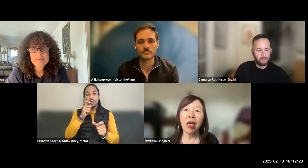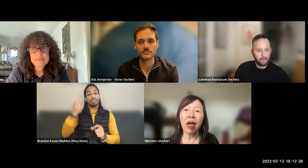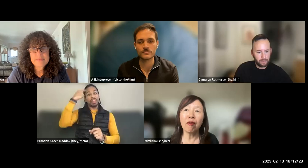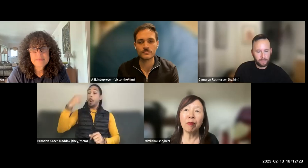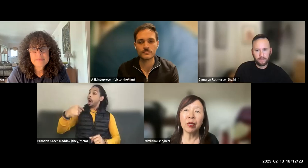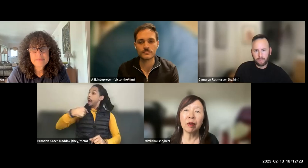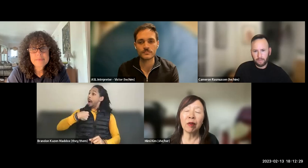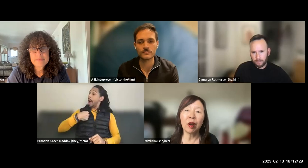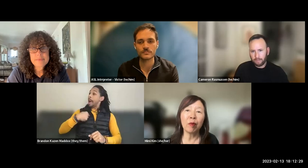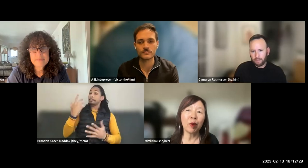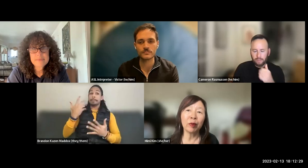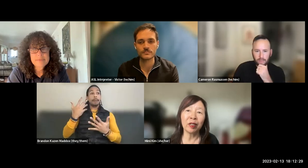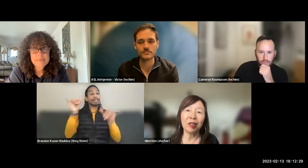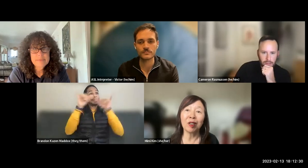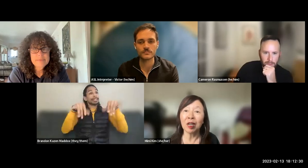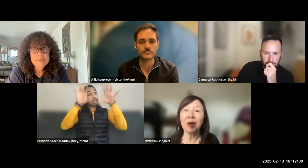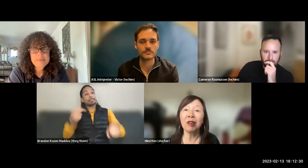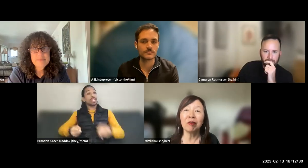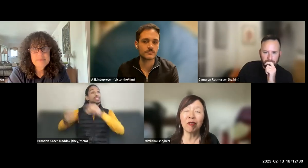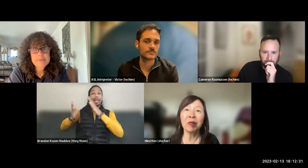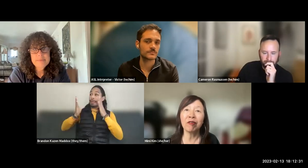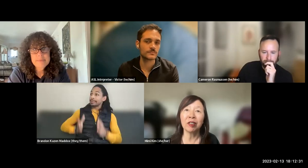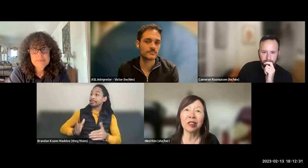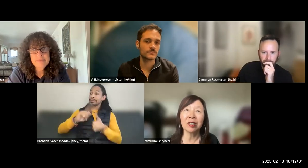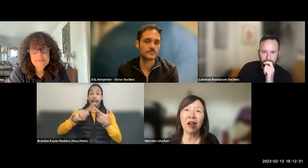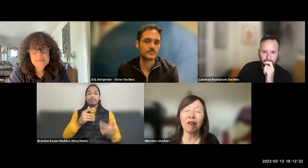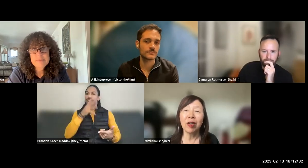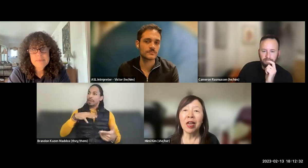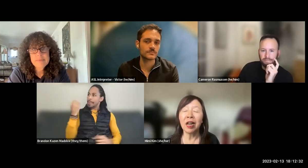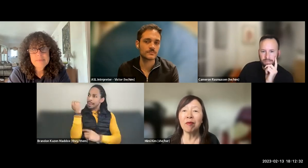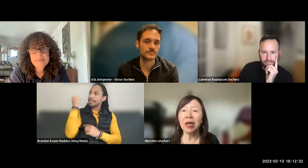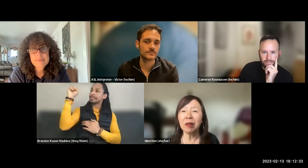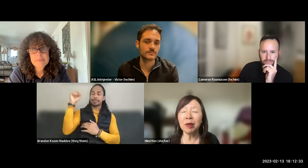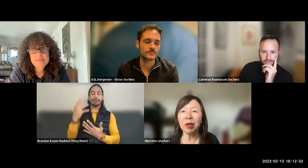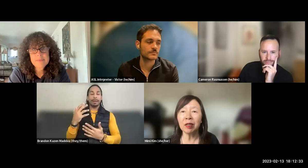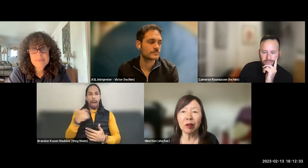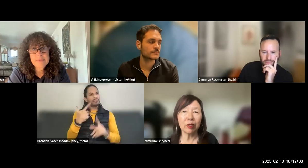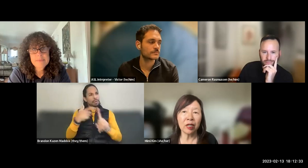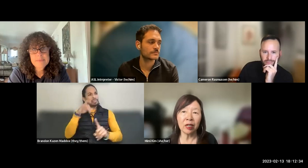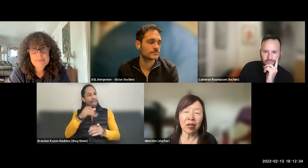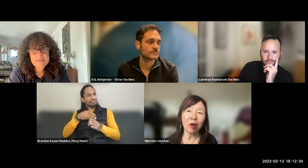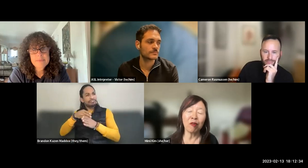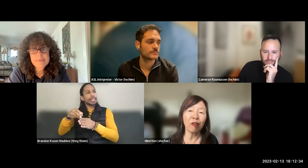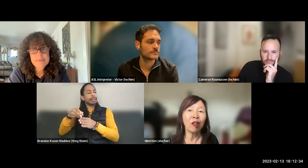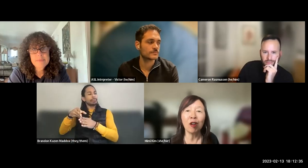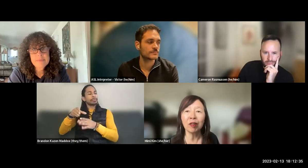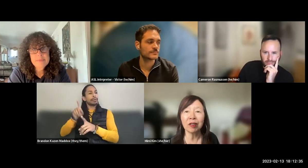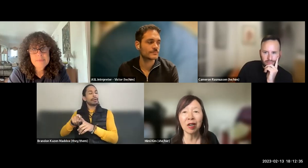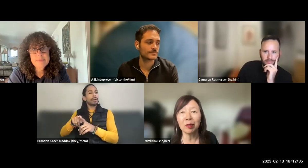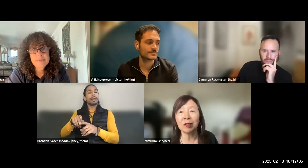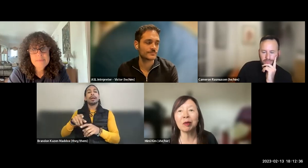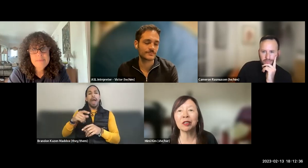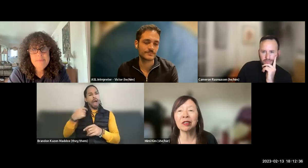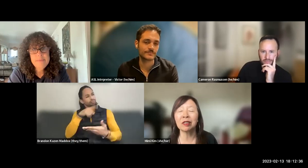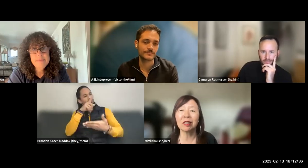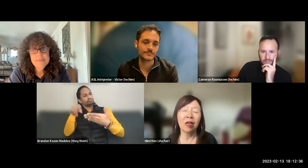feminists have been really coming from the field itself and have been making the critique for a long, long